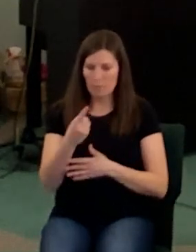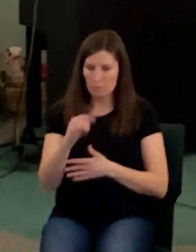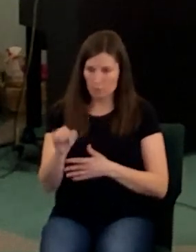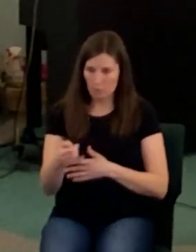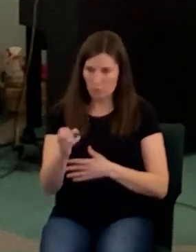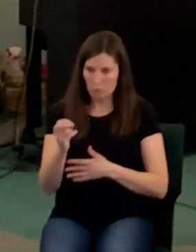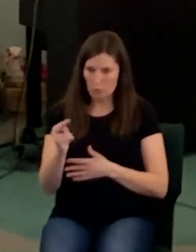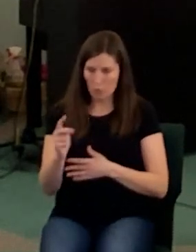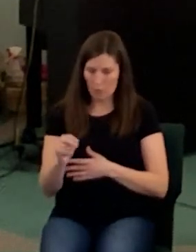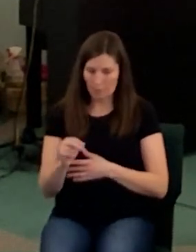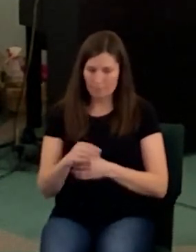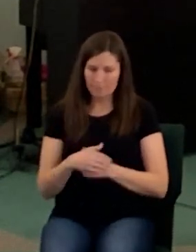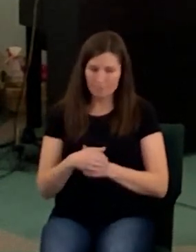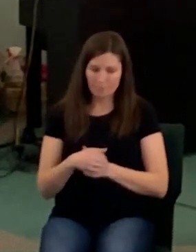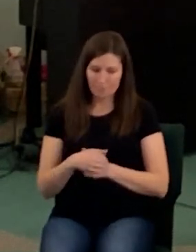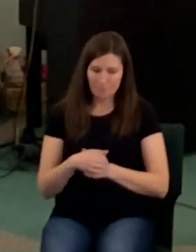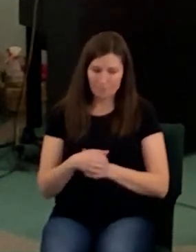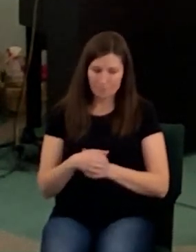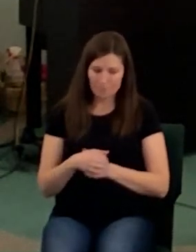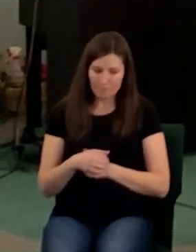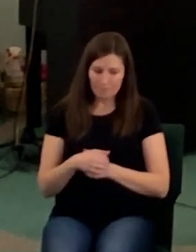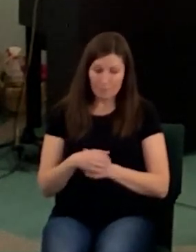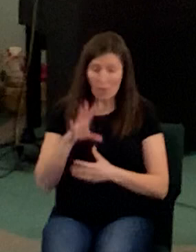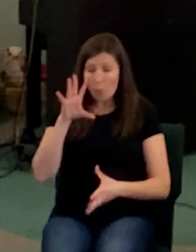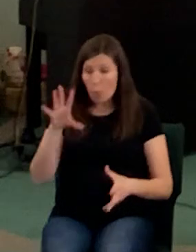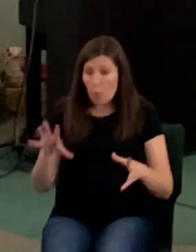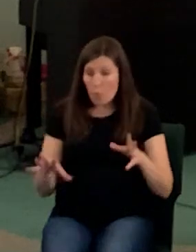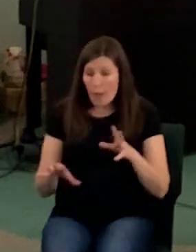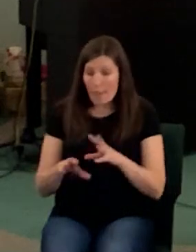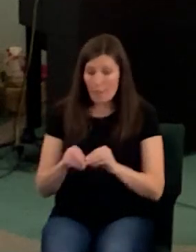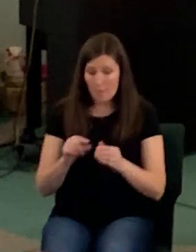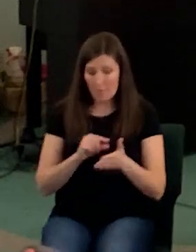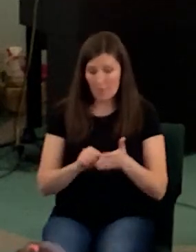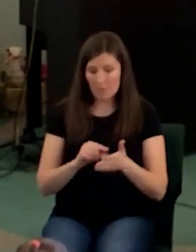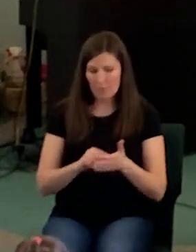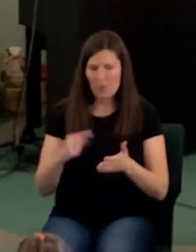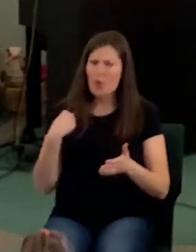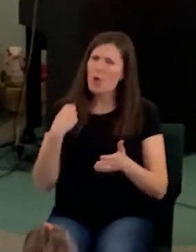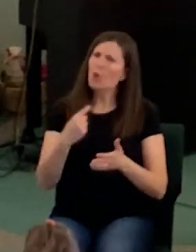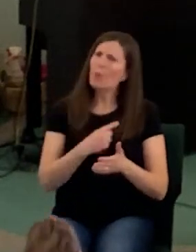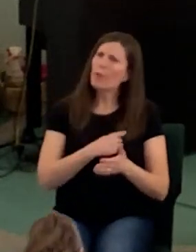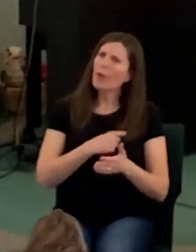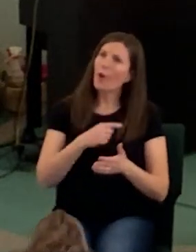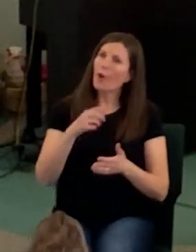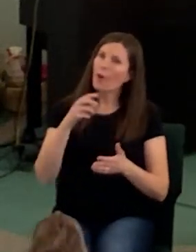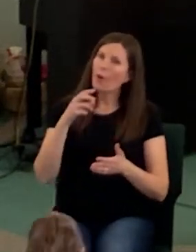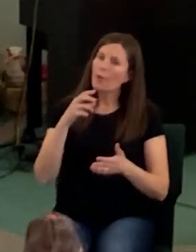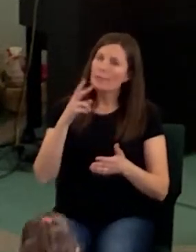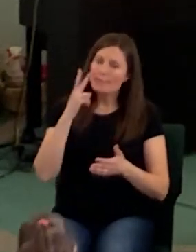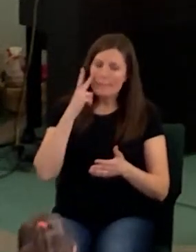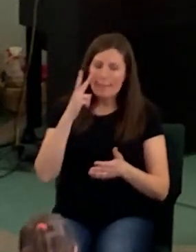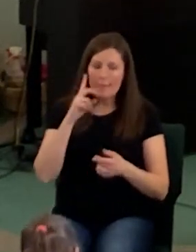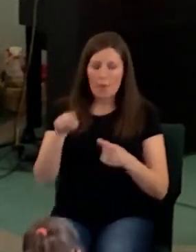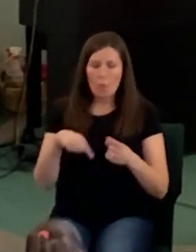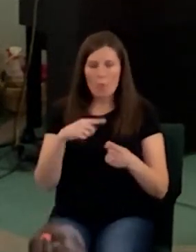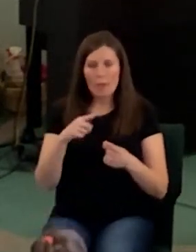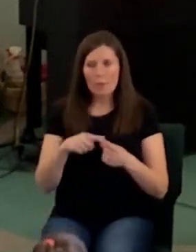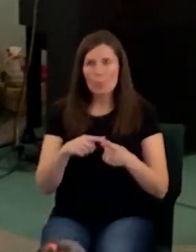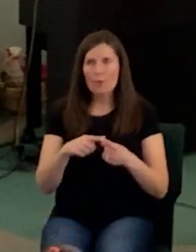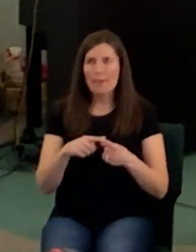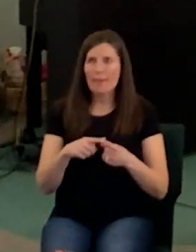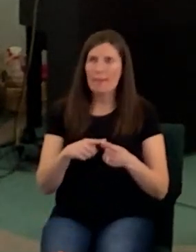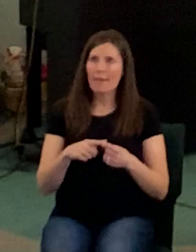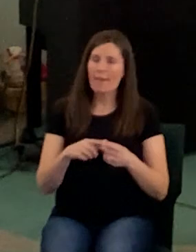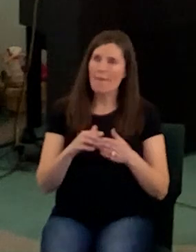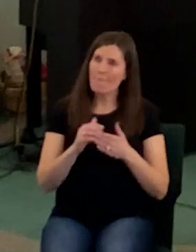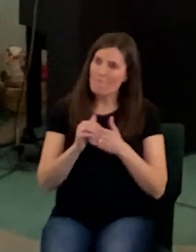And as we wrap up these last few verses here, we're learning and seeing that when we operate in God's direction, we enjoy a deeper